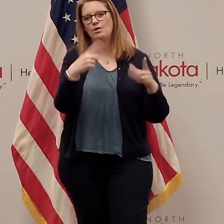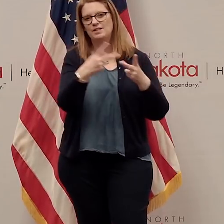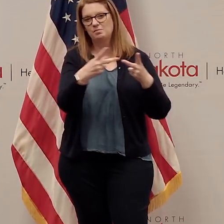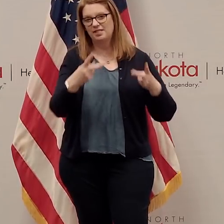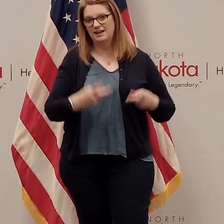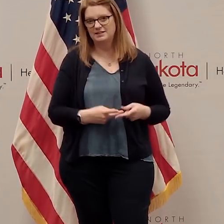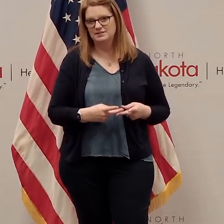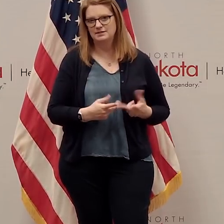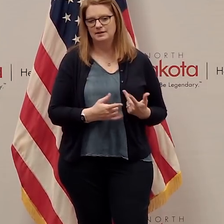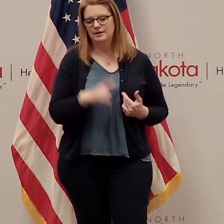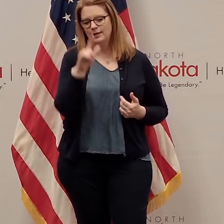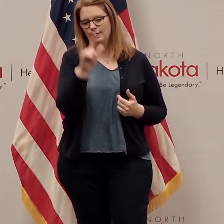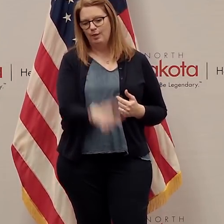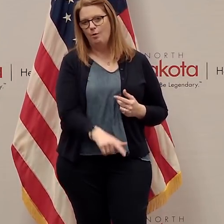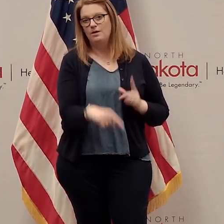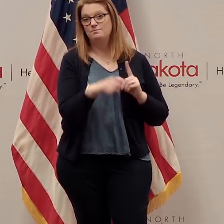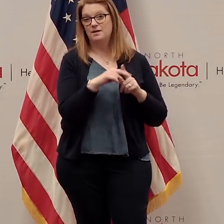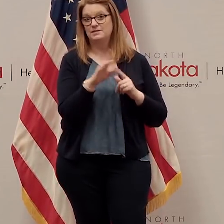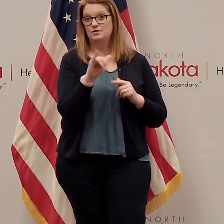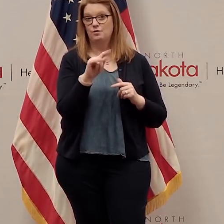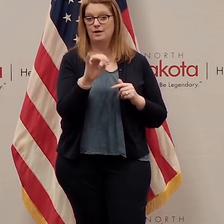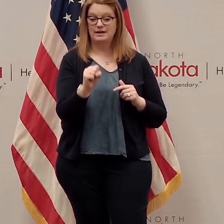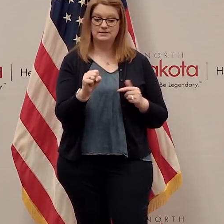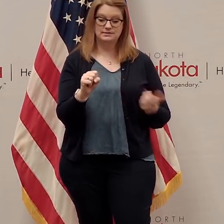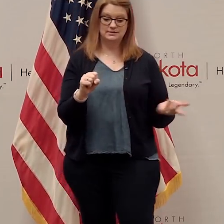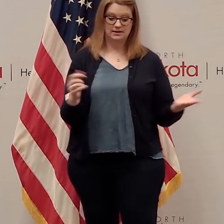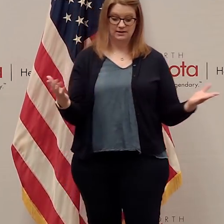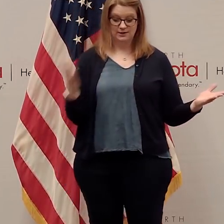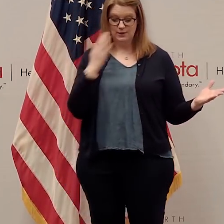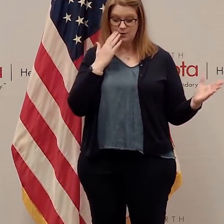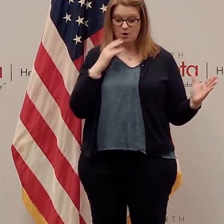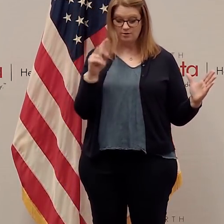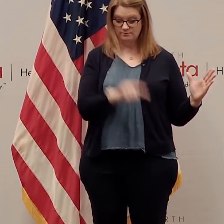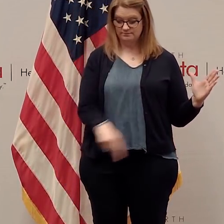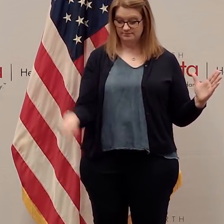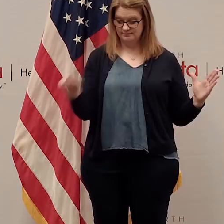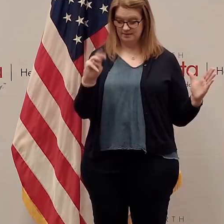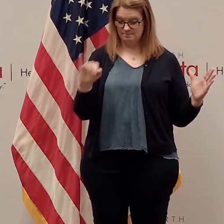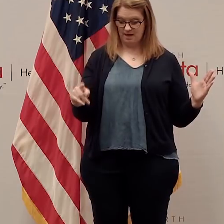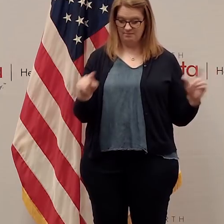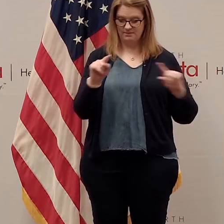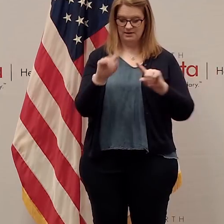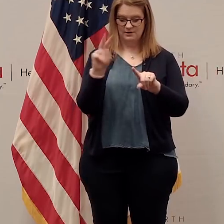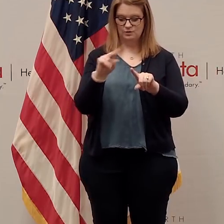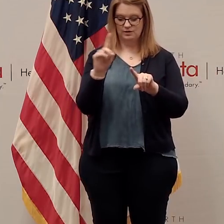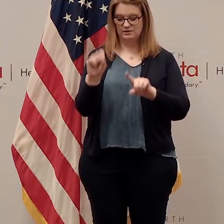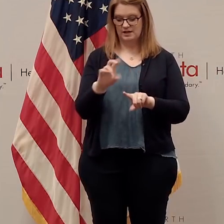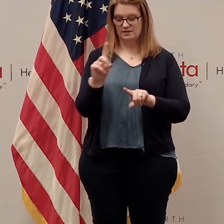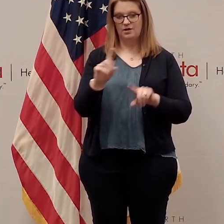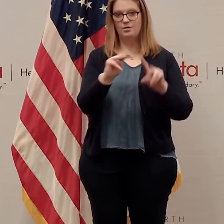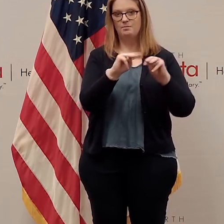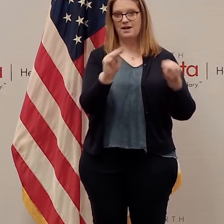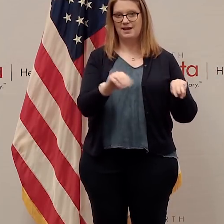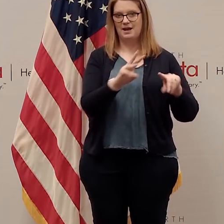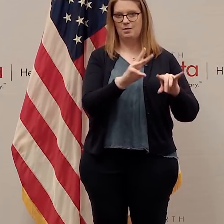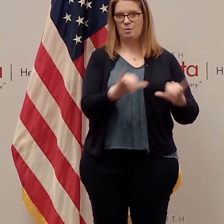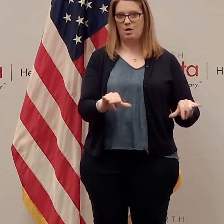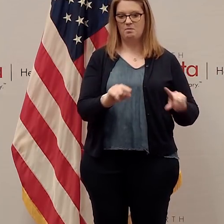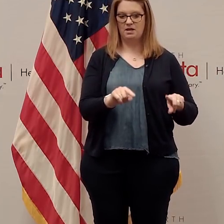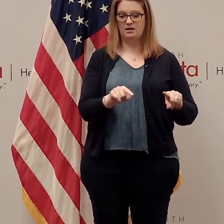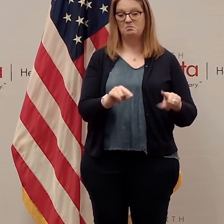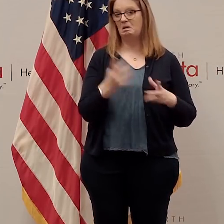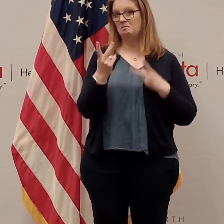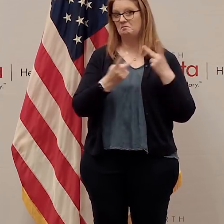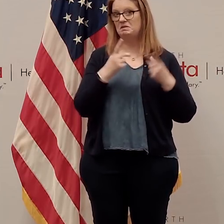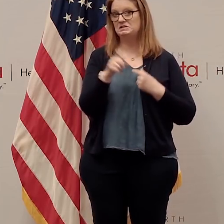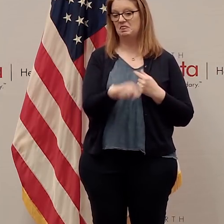nation that have had the lowest positive rates. And you look at a map and you'd pick North Dakota, South Dakota, Montana, and Wyoming and say let's go there. So we